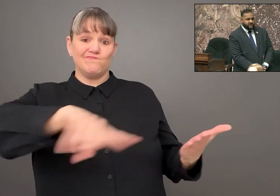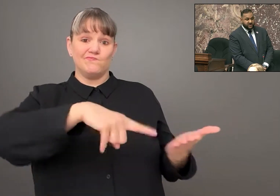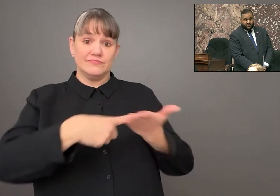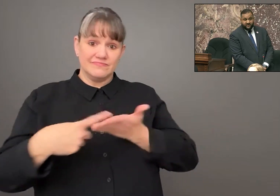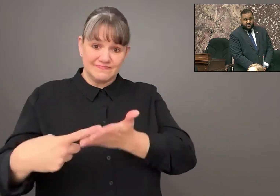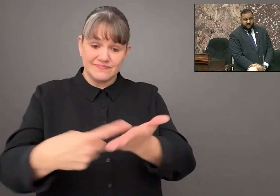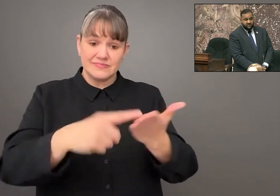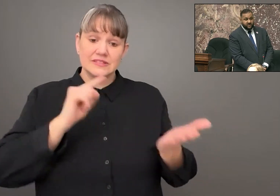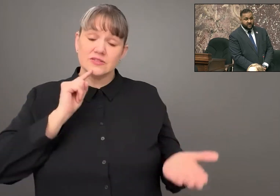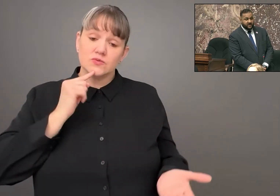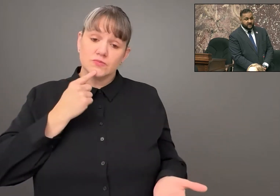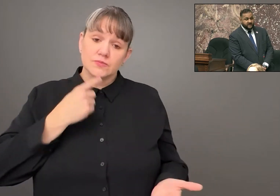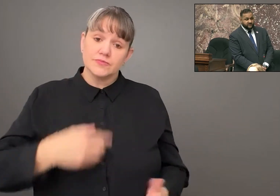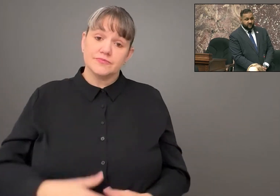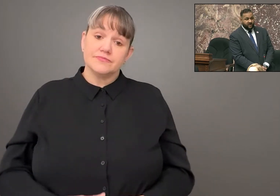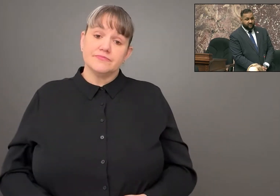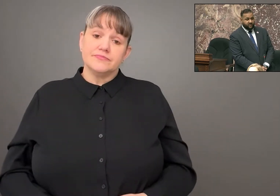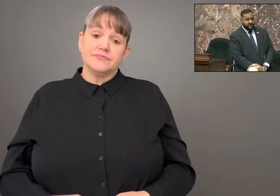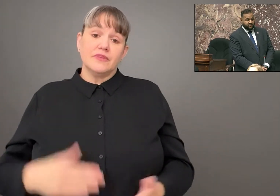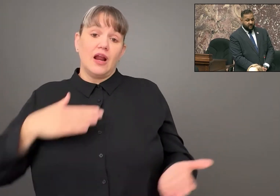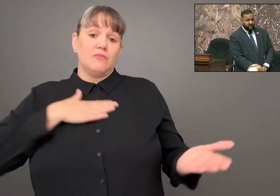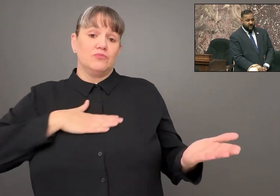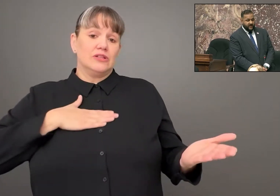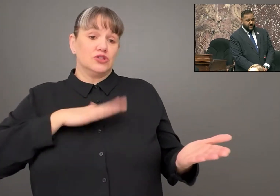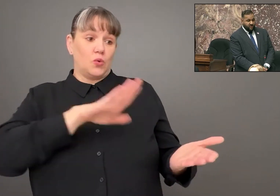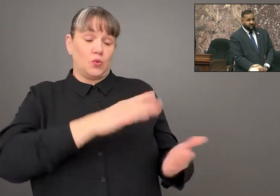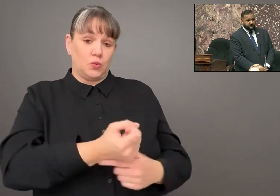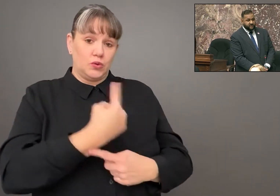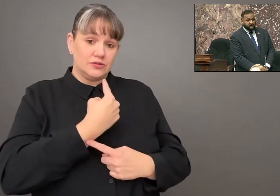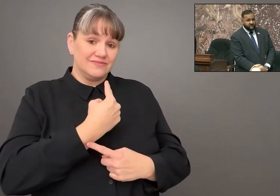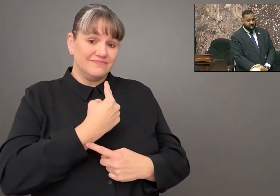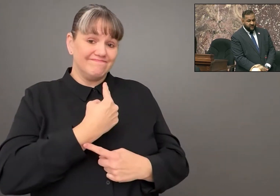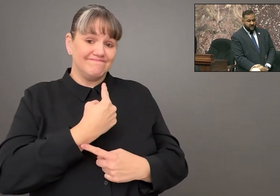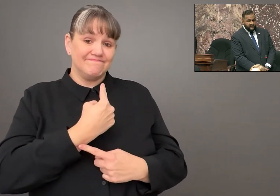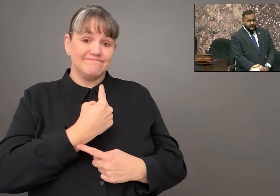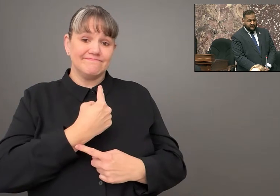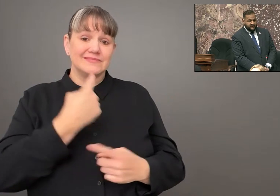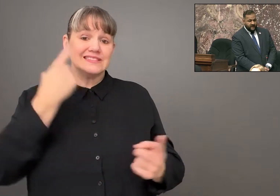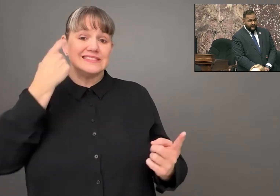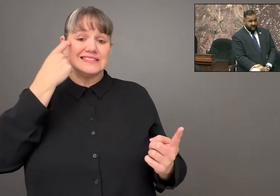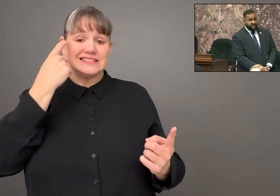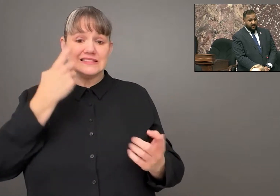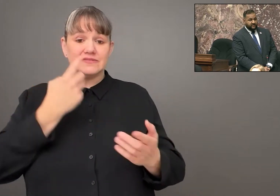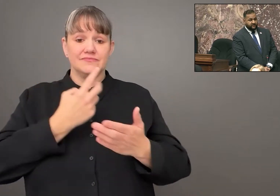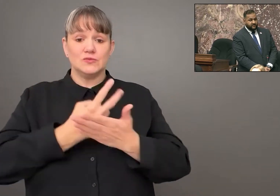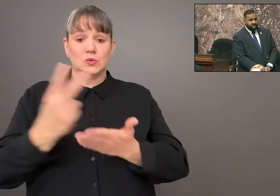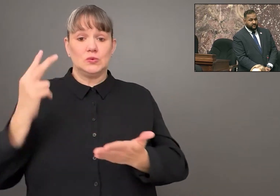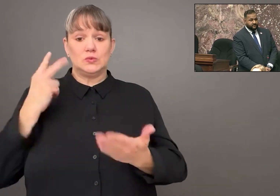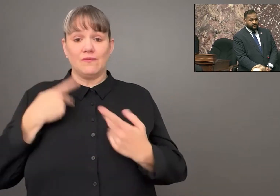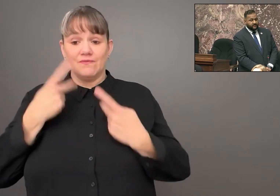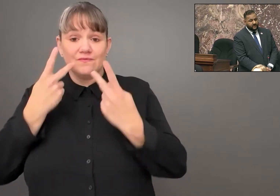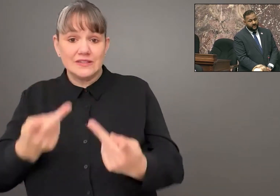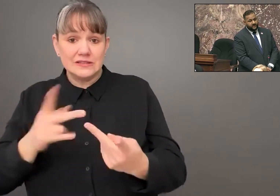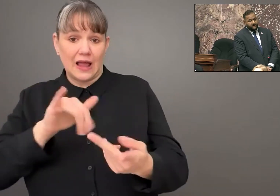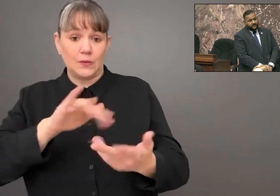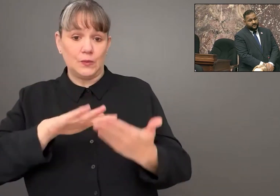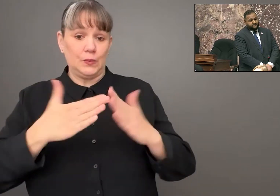the question. I was in his community just a couple of weeks ago. I had an opportunity to be in Mackenzie.